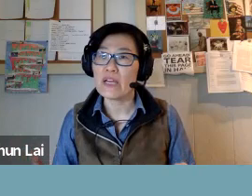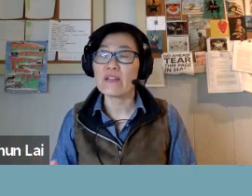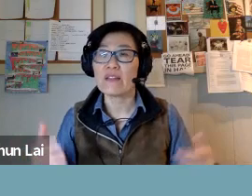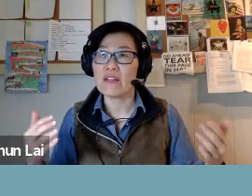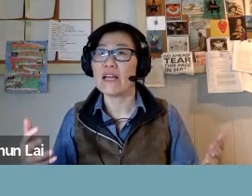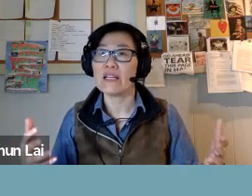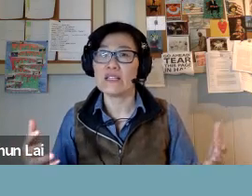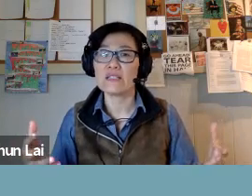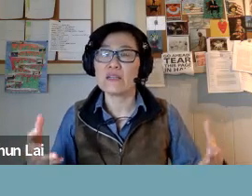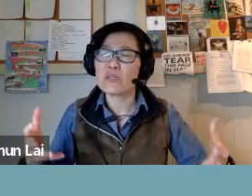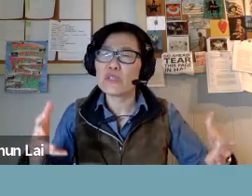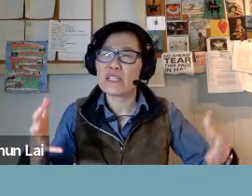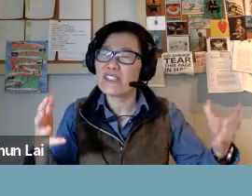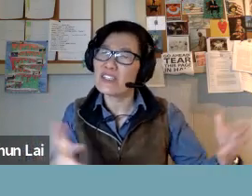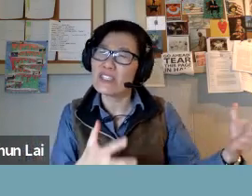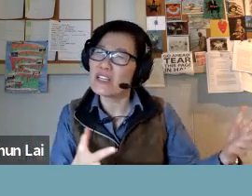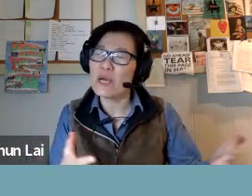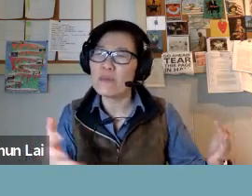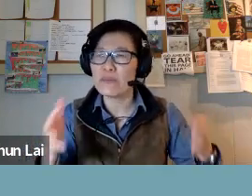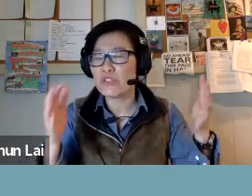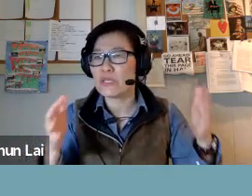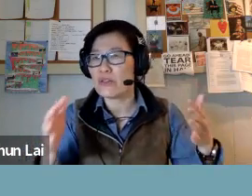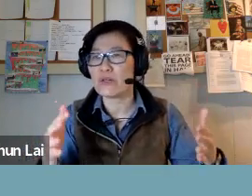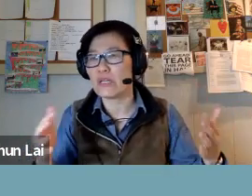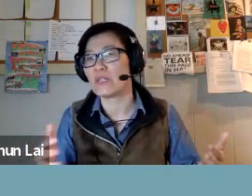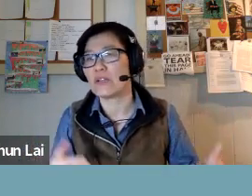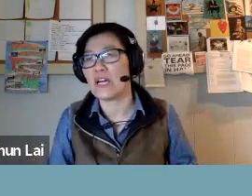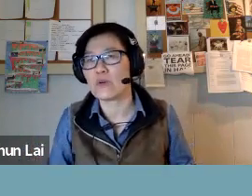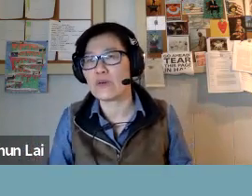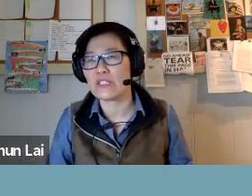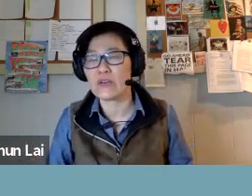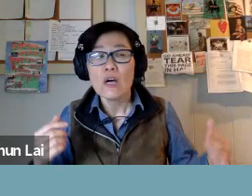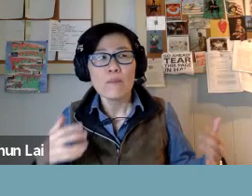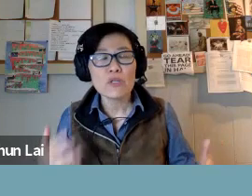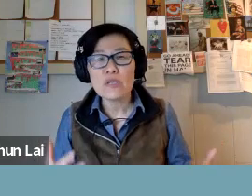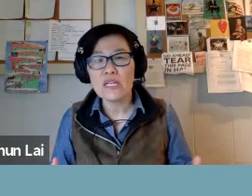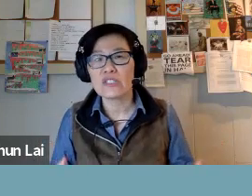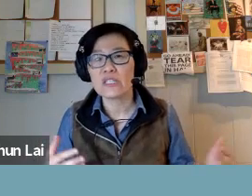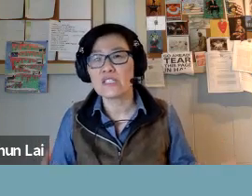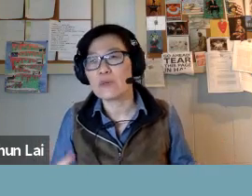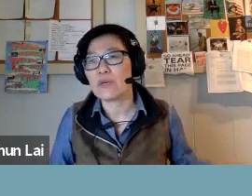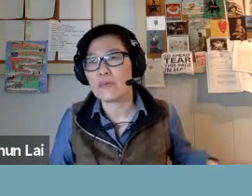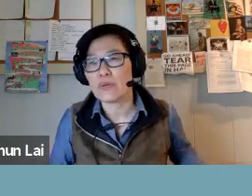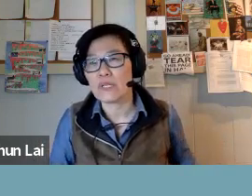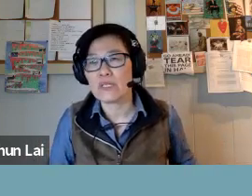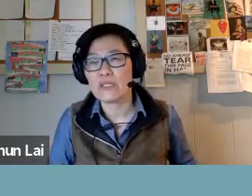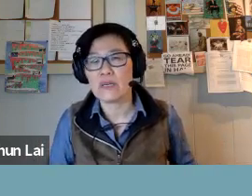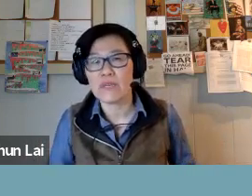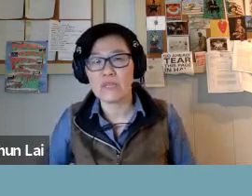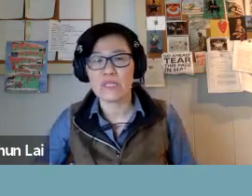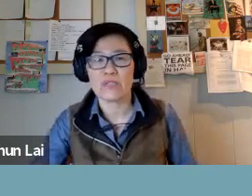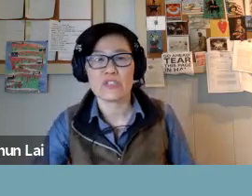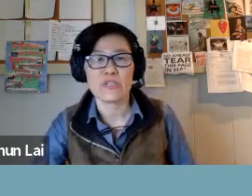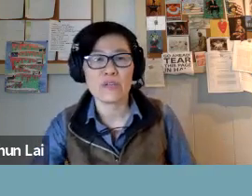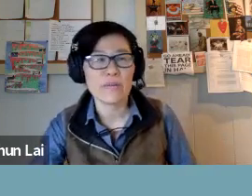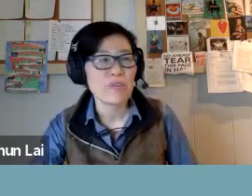name, okay? Then that puts you in, it's still in the slush pile, but it puts you in another category, okay? So personal connections can still be pretty important in